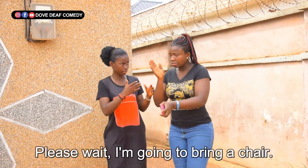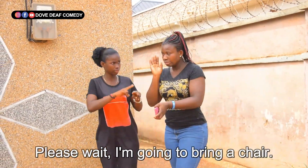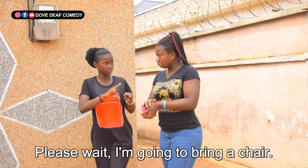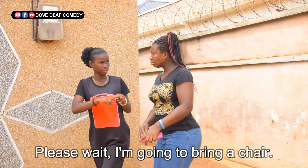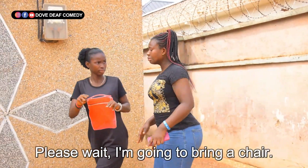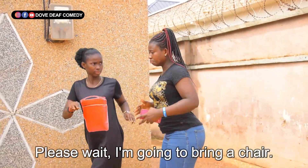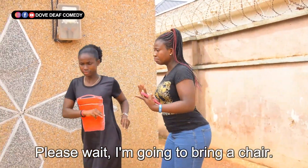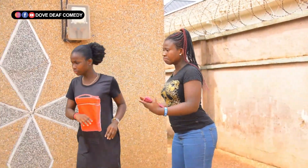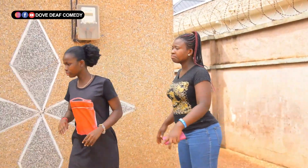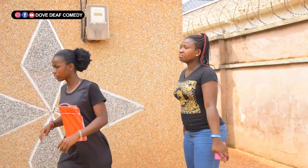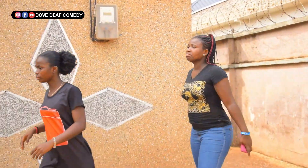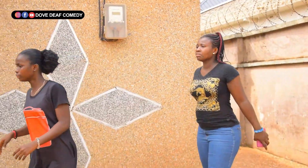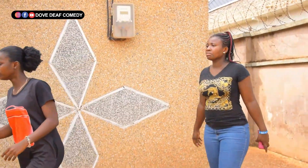Please wait, I'm going to bring a chair.